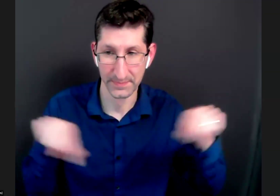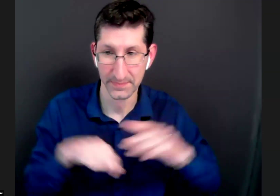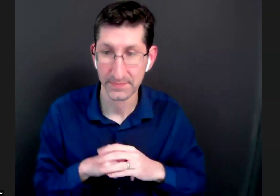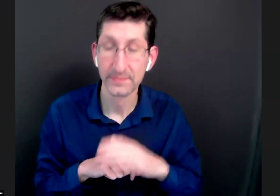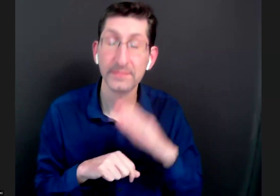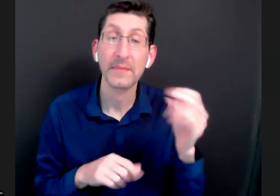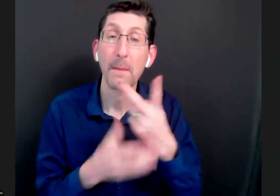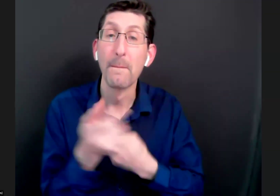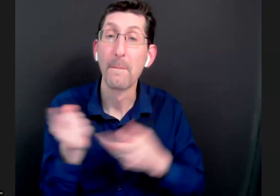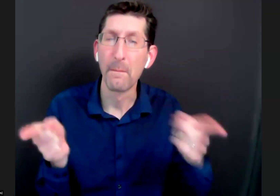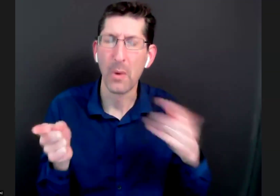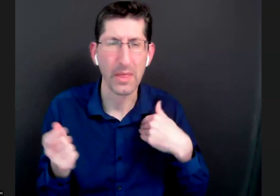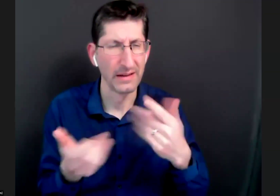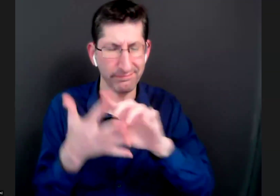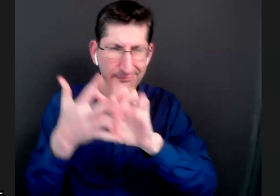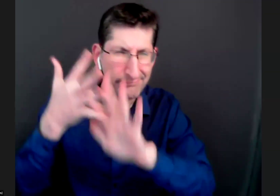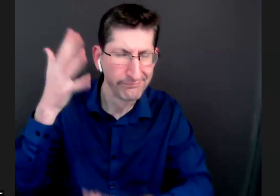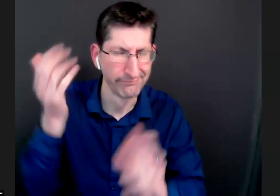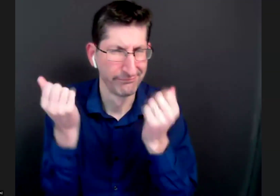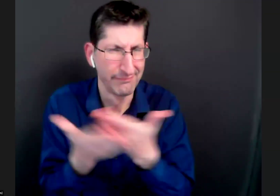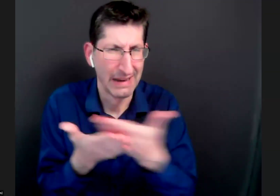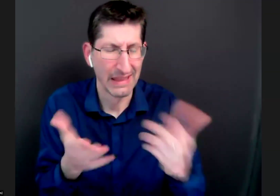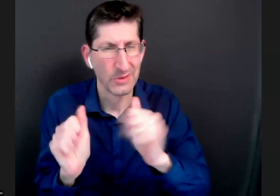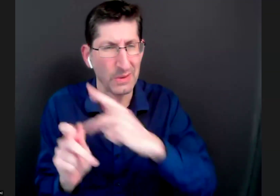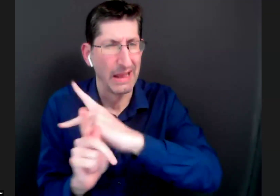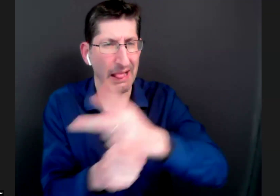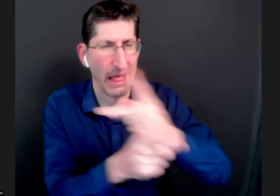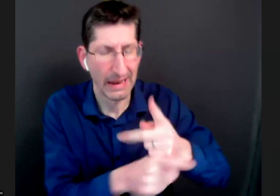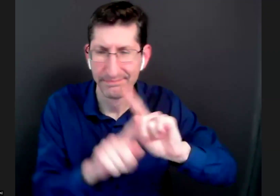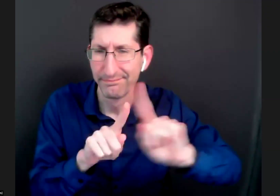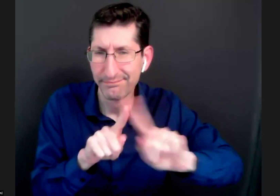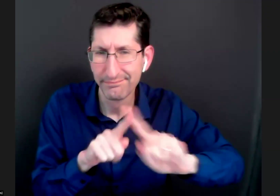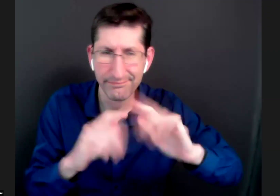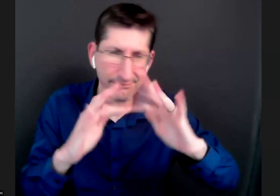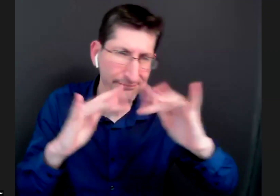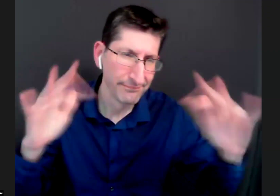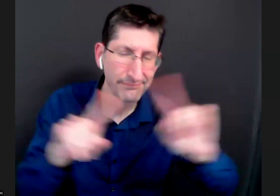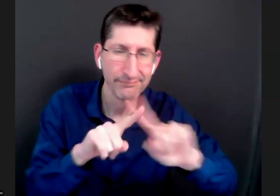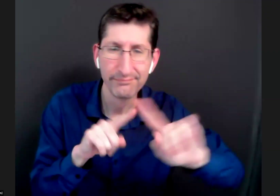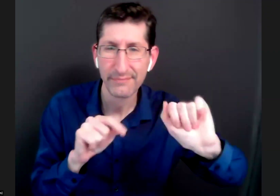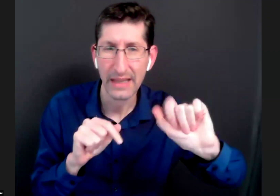And both have an extensive lending library of AT devices.